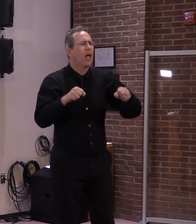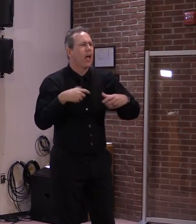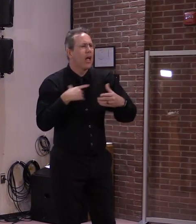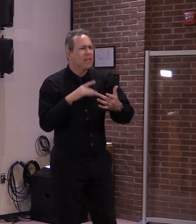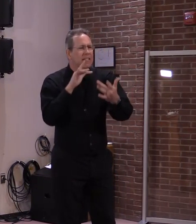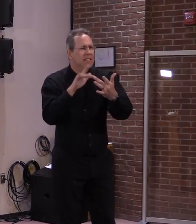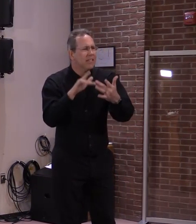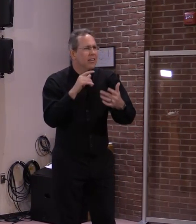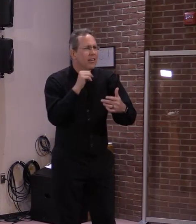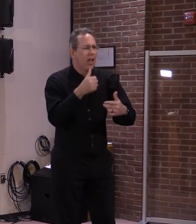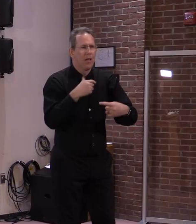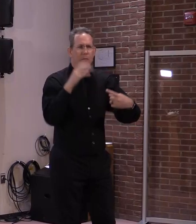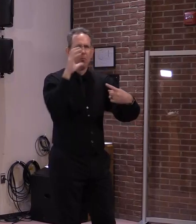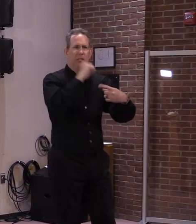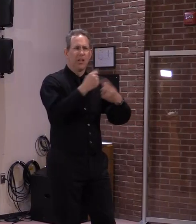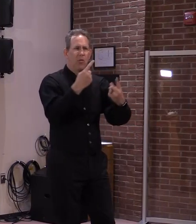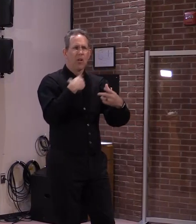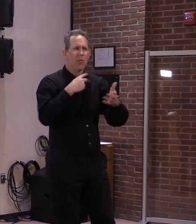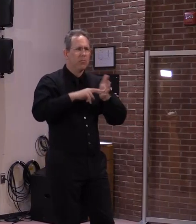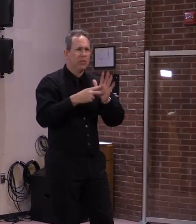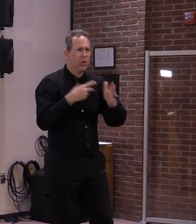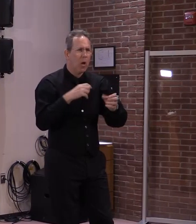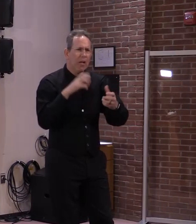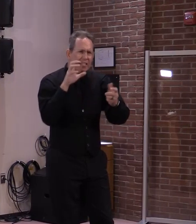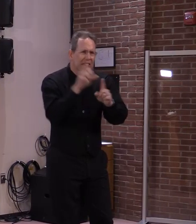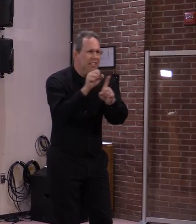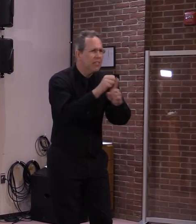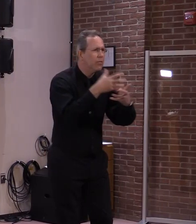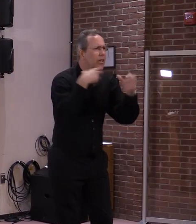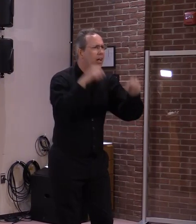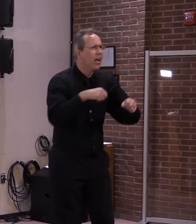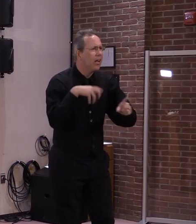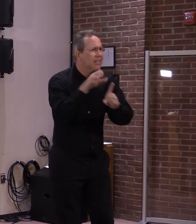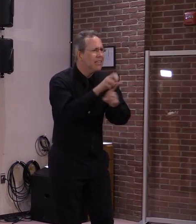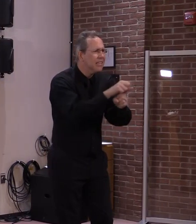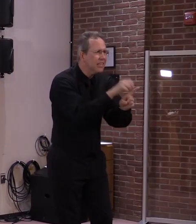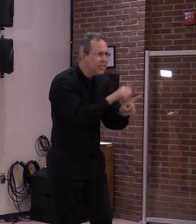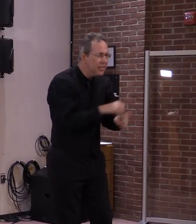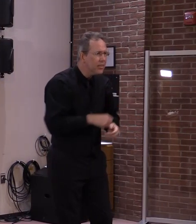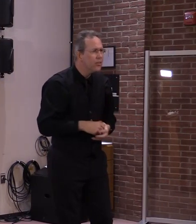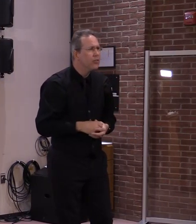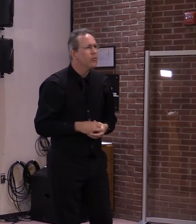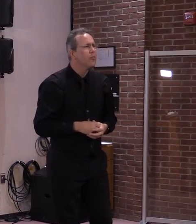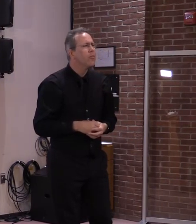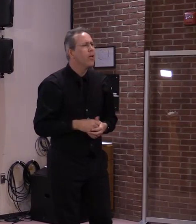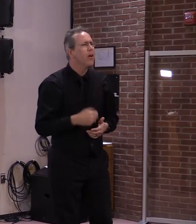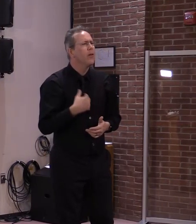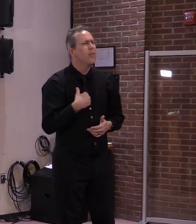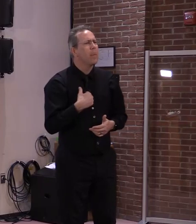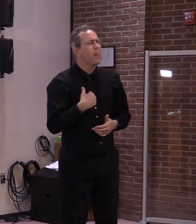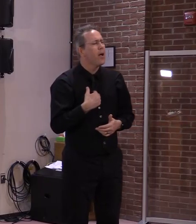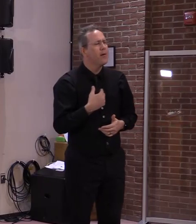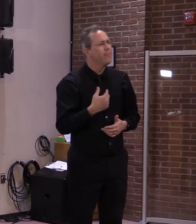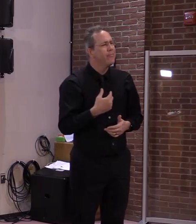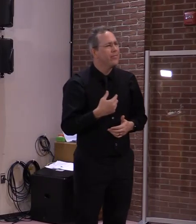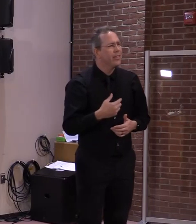is what the goal is here. And, you know, I don't think we can, you know,